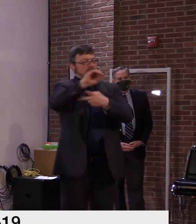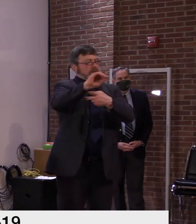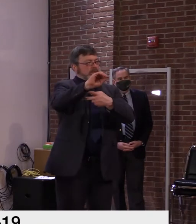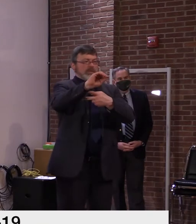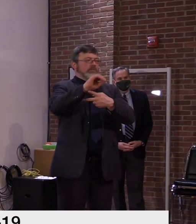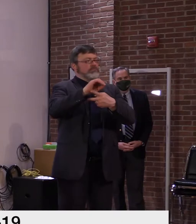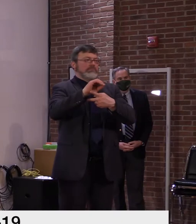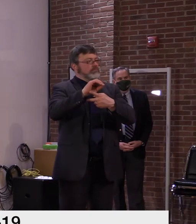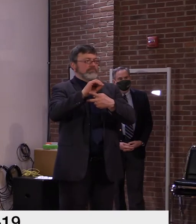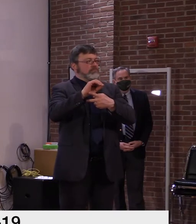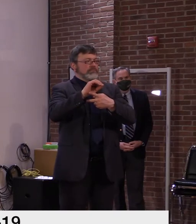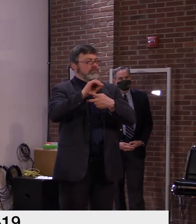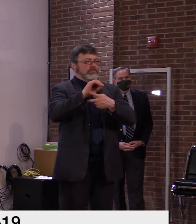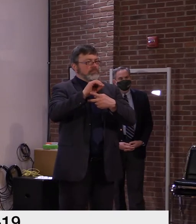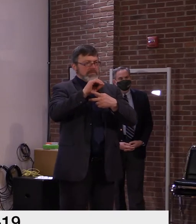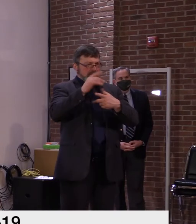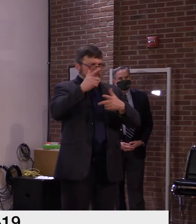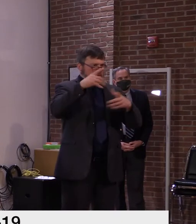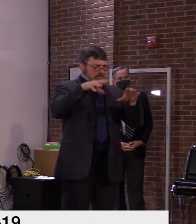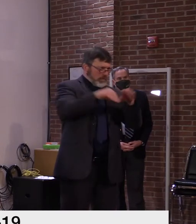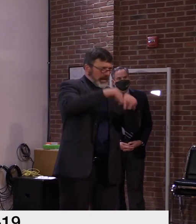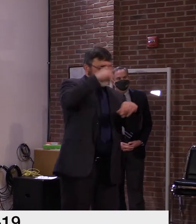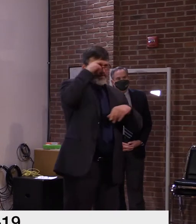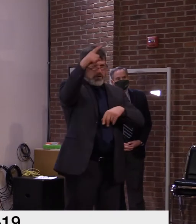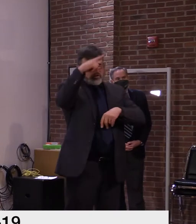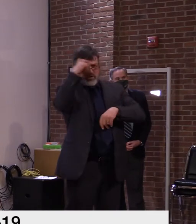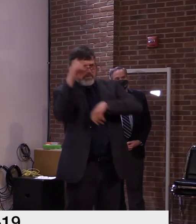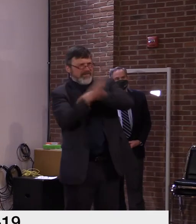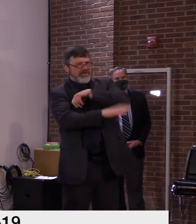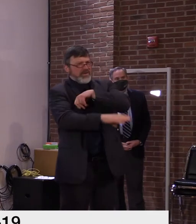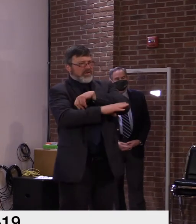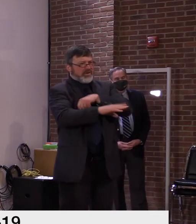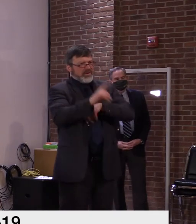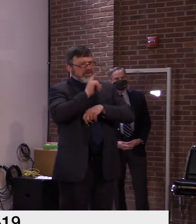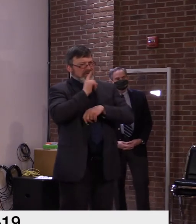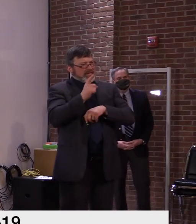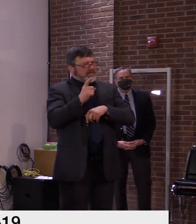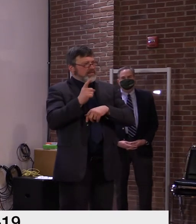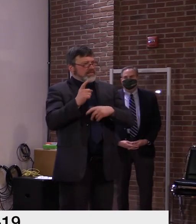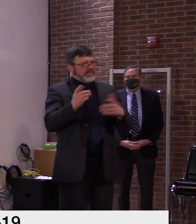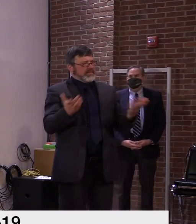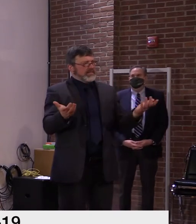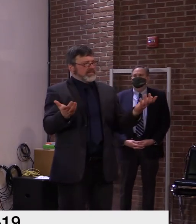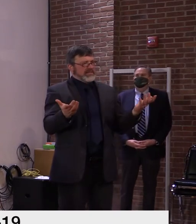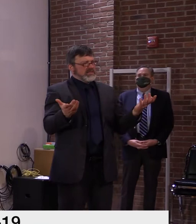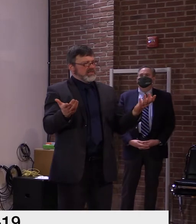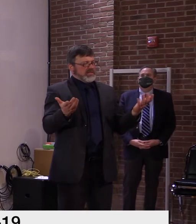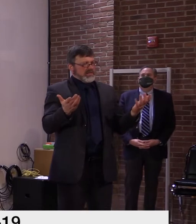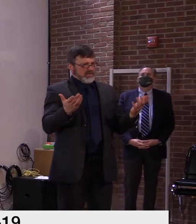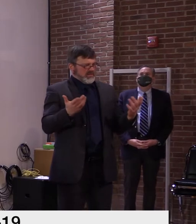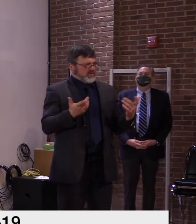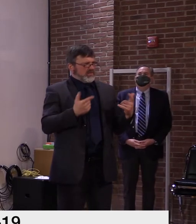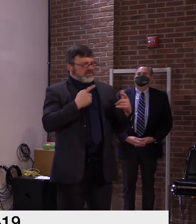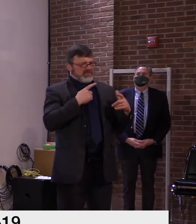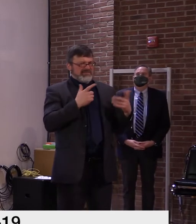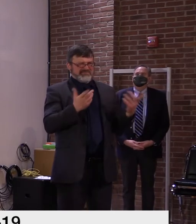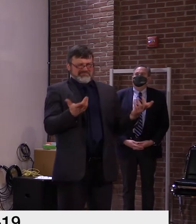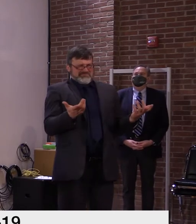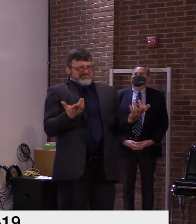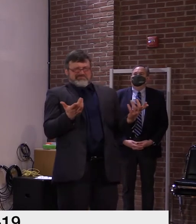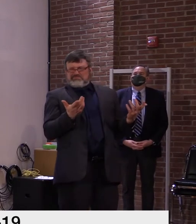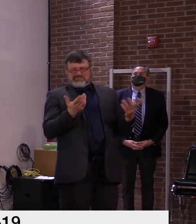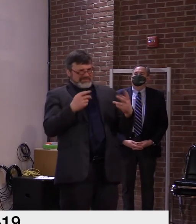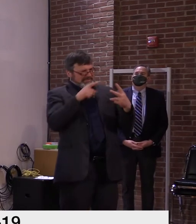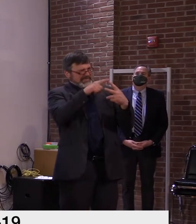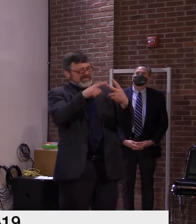I'm assured that other things have fallen into place. So. Again, we're working on it, and I understand,